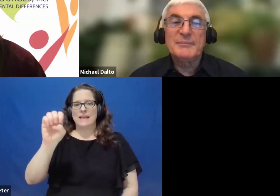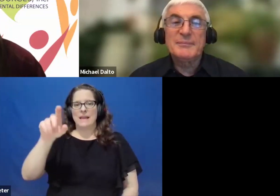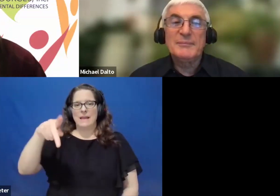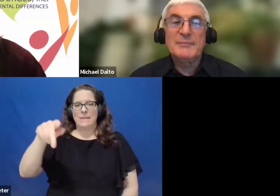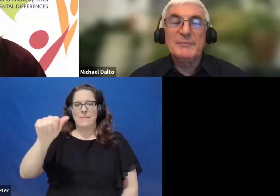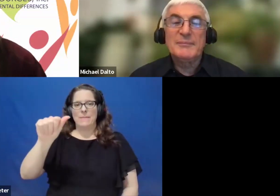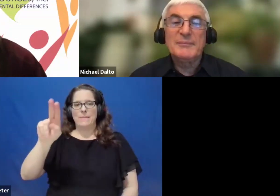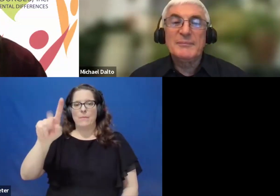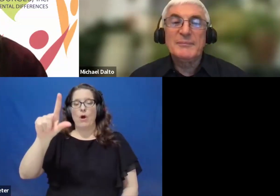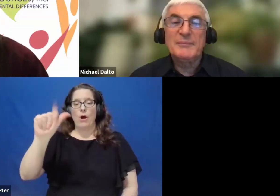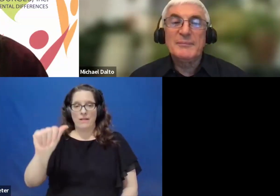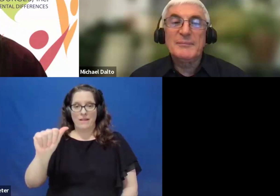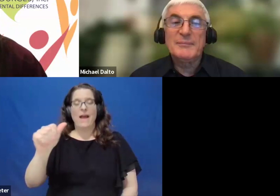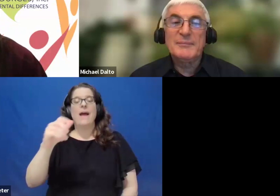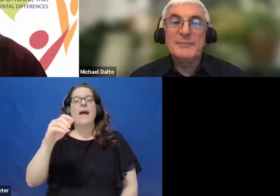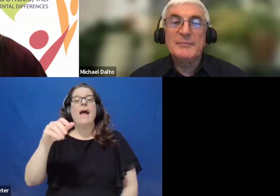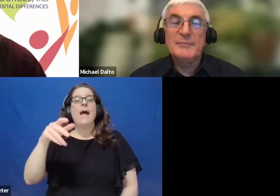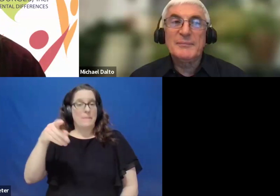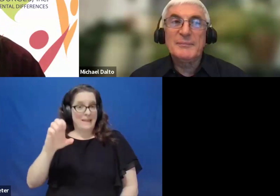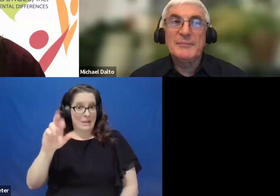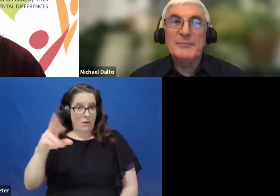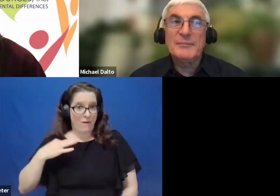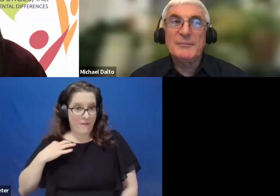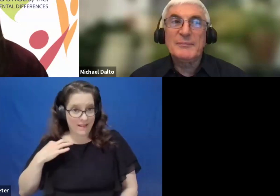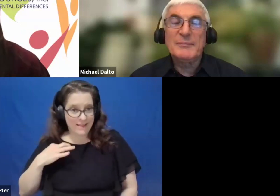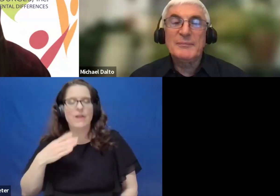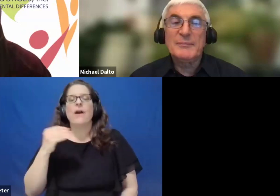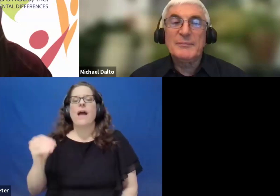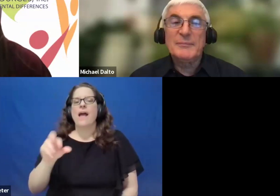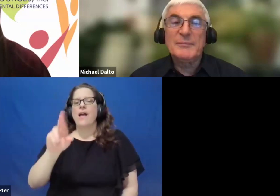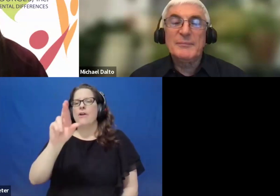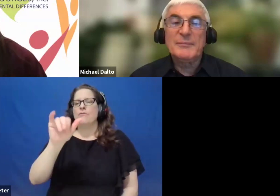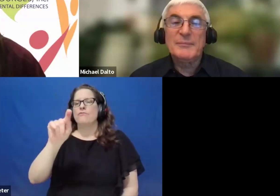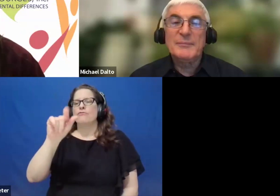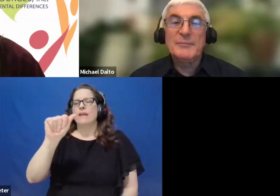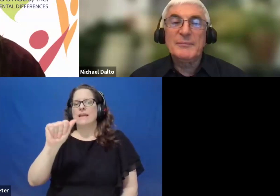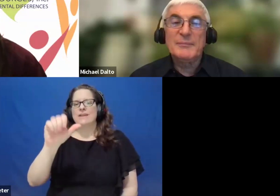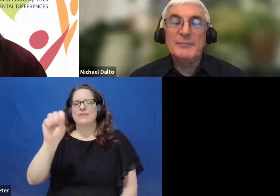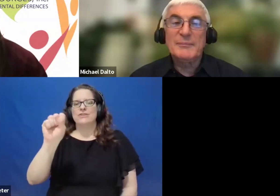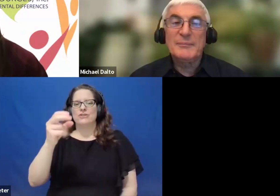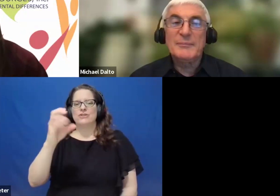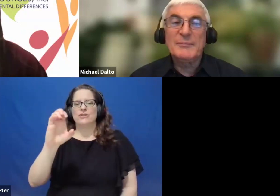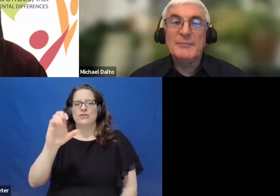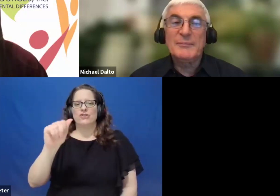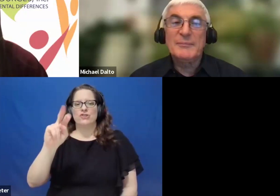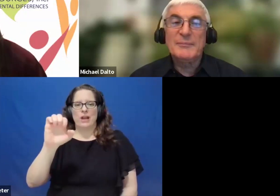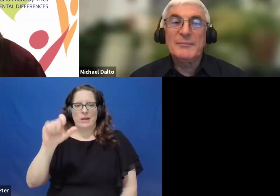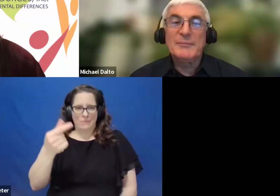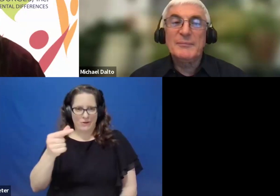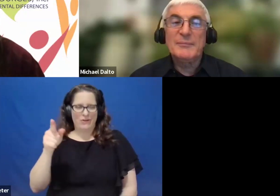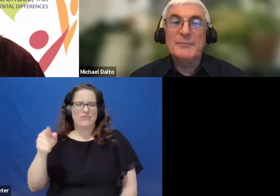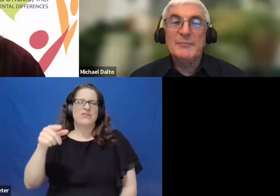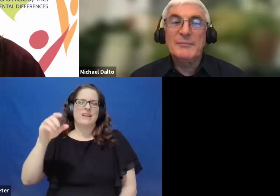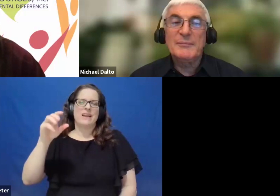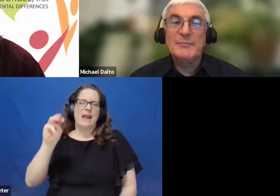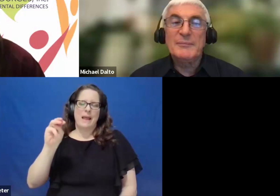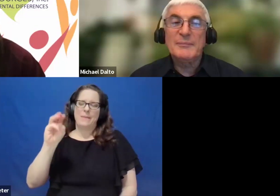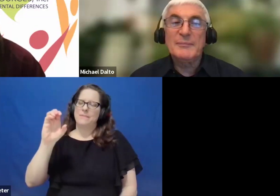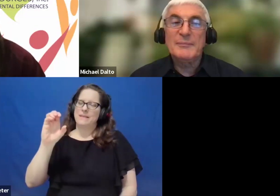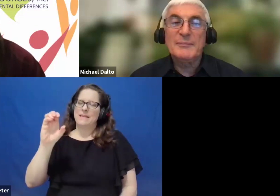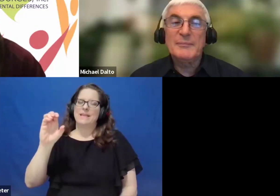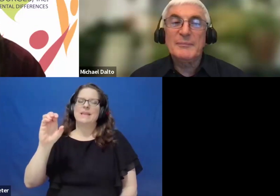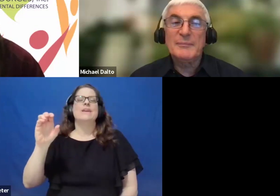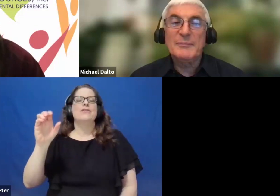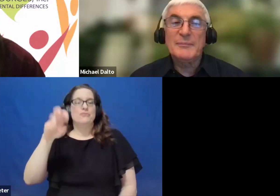Transitions. Just some Zoom tip reminders. We are using the webinar platform, but this will be a